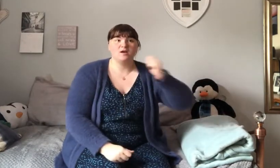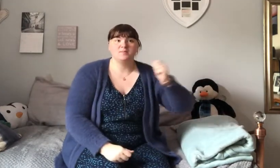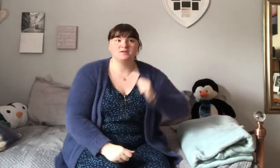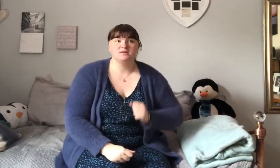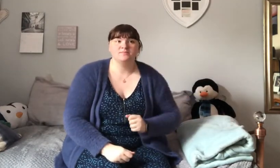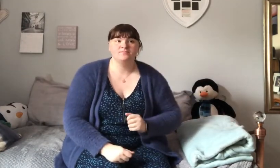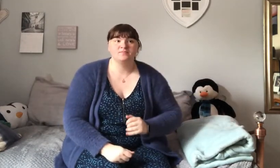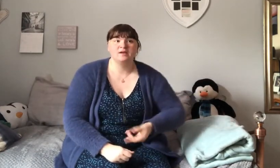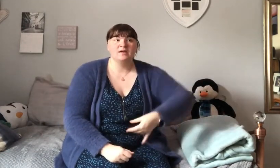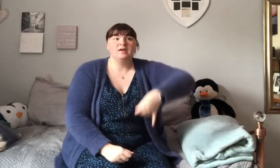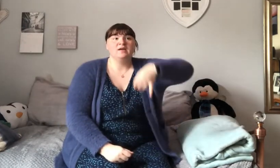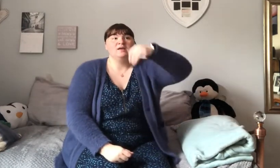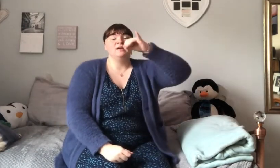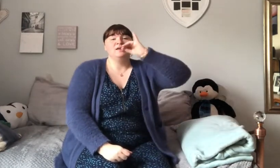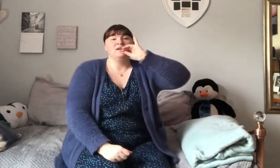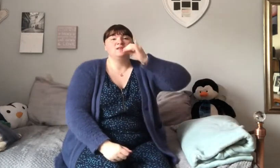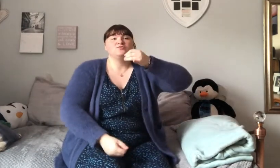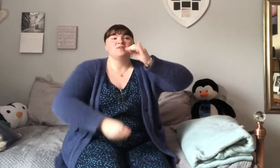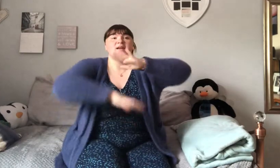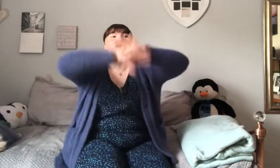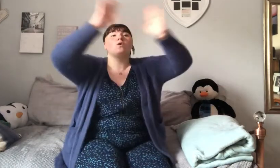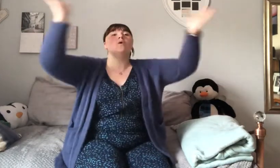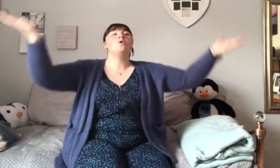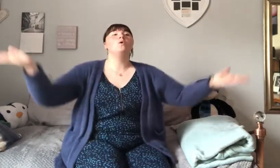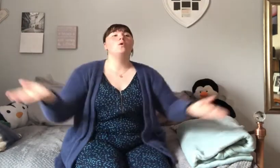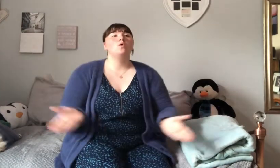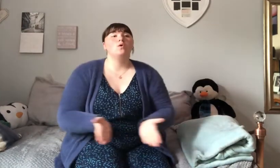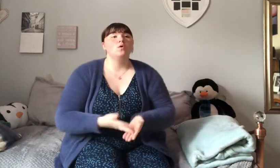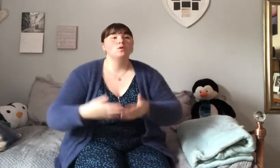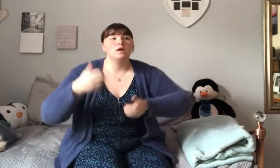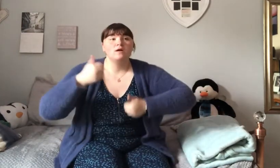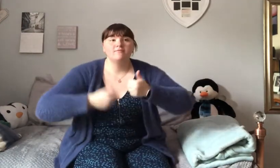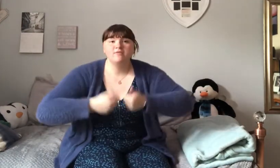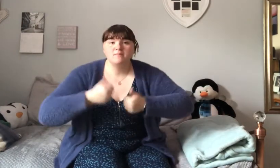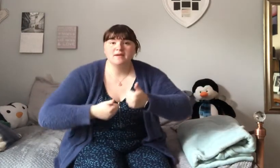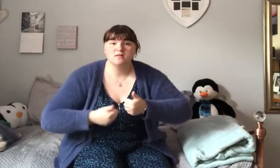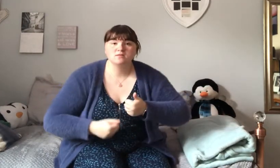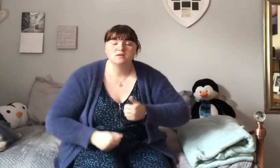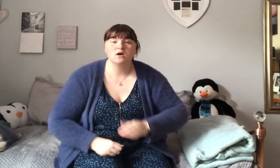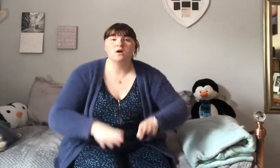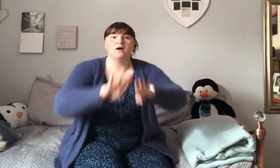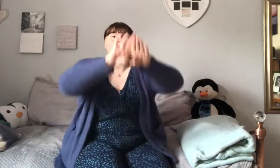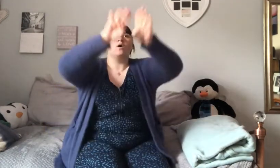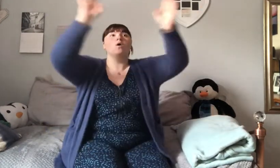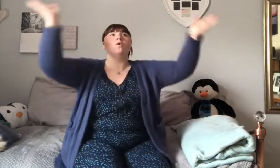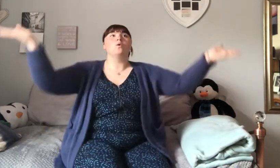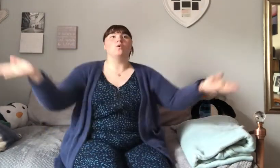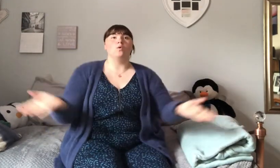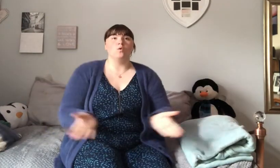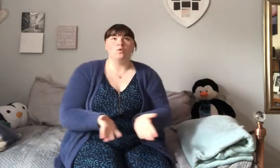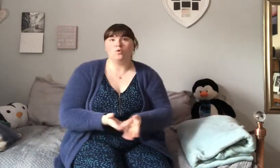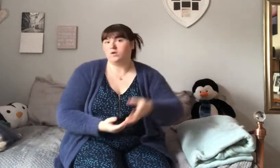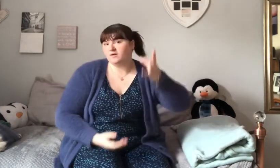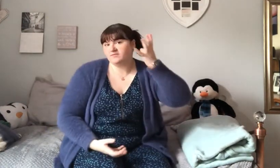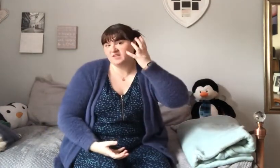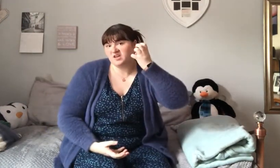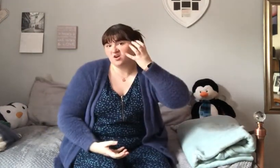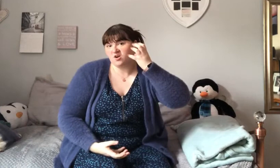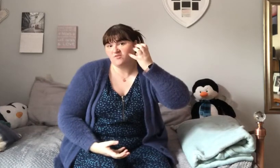cupboard. He drank all of the milk, all of the